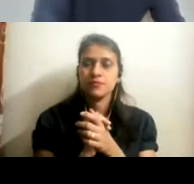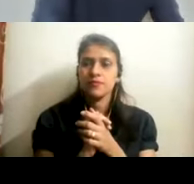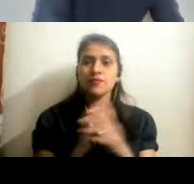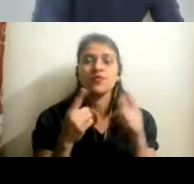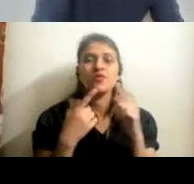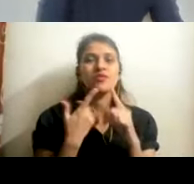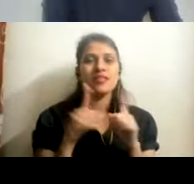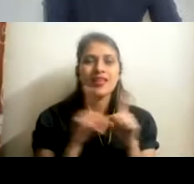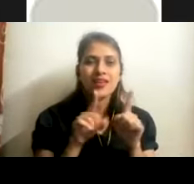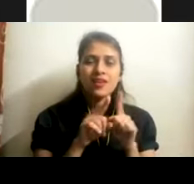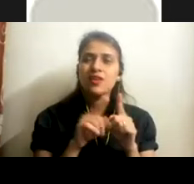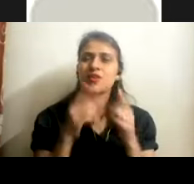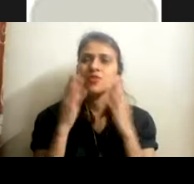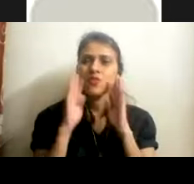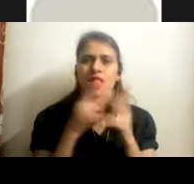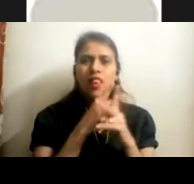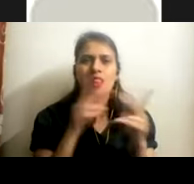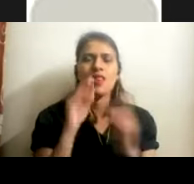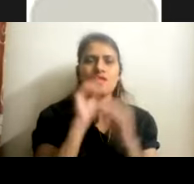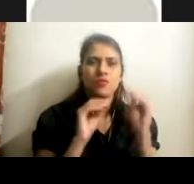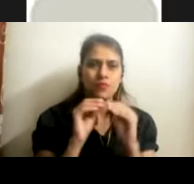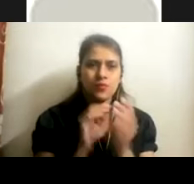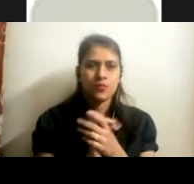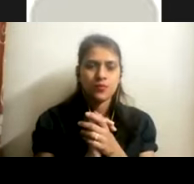Okay, so you could do that.